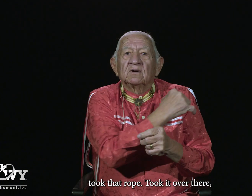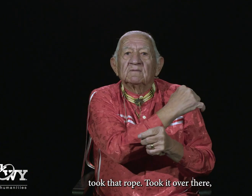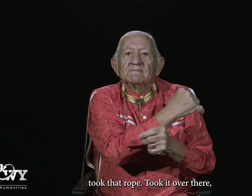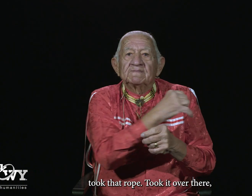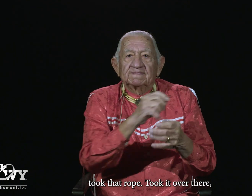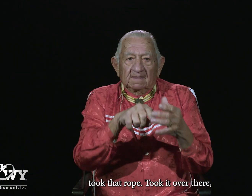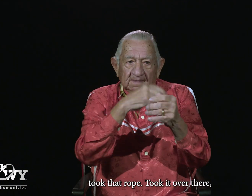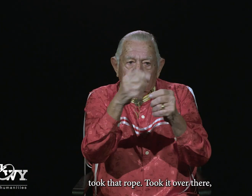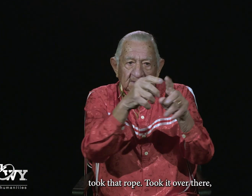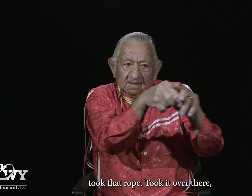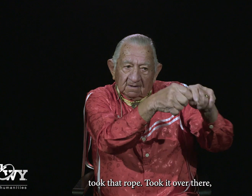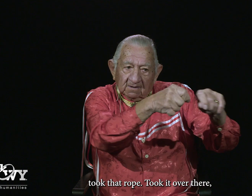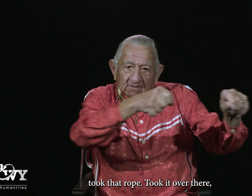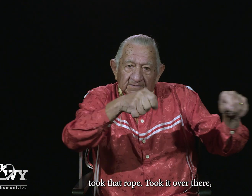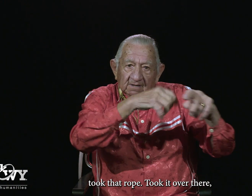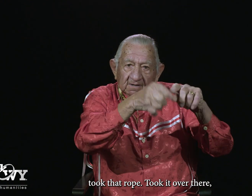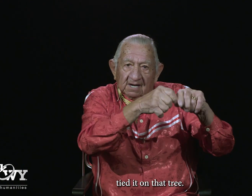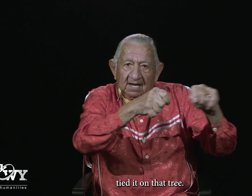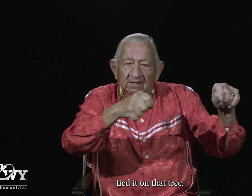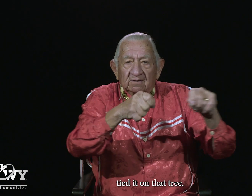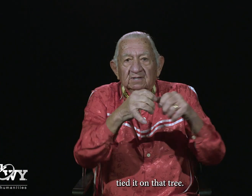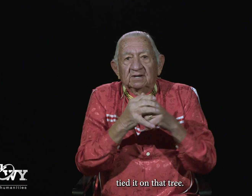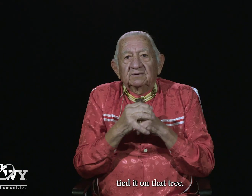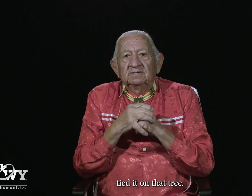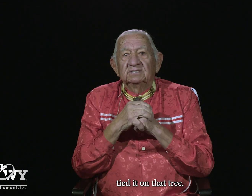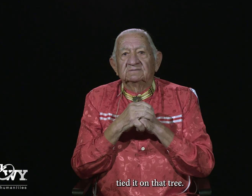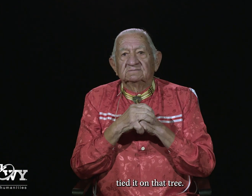rope, took it over there, tied it on that tree.